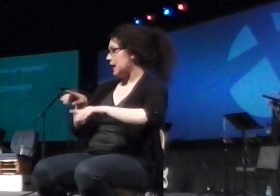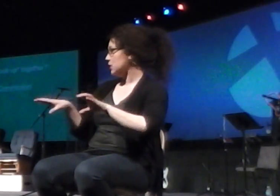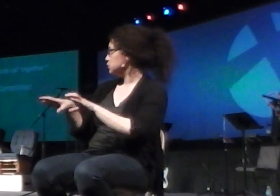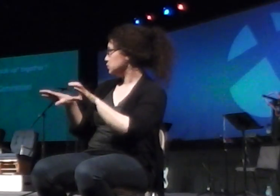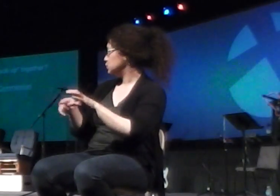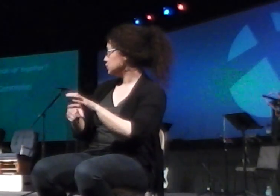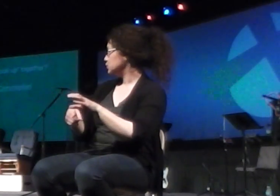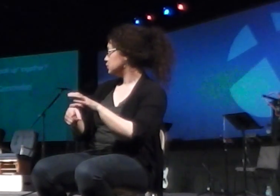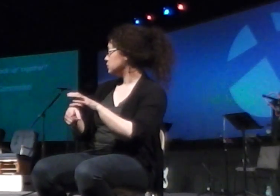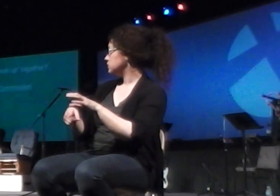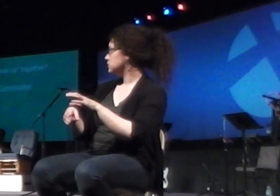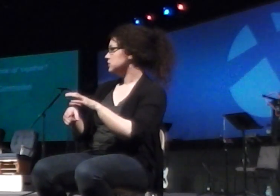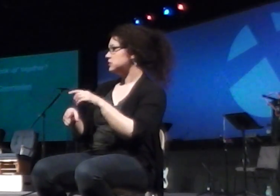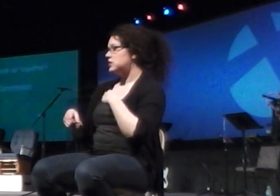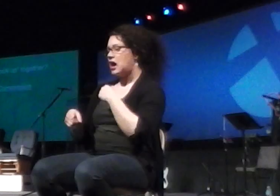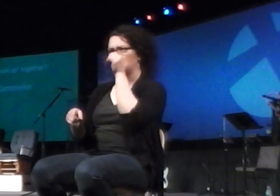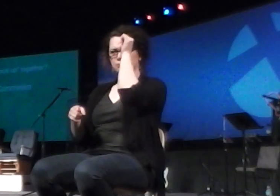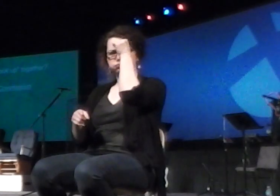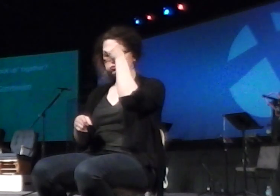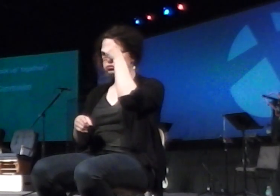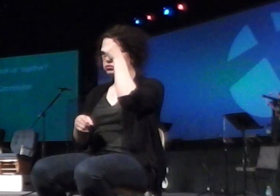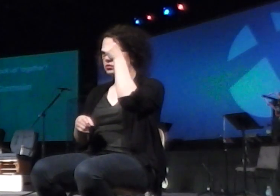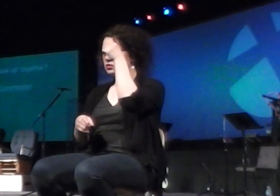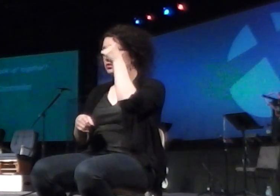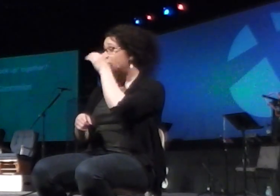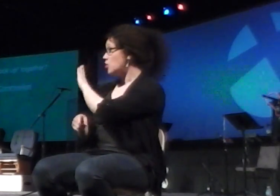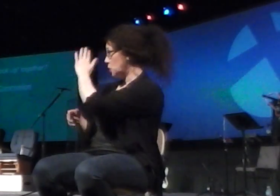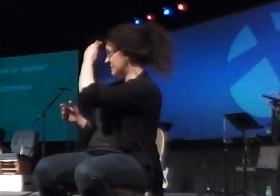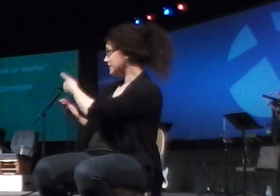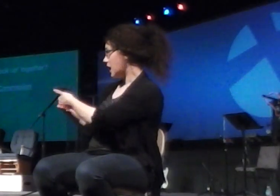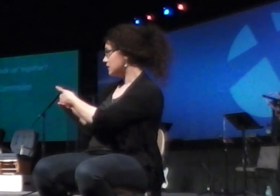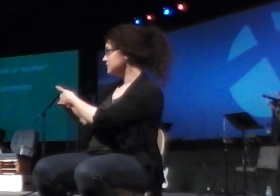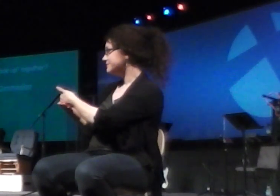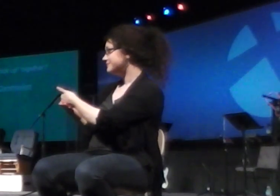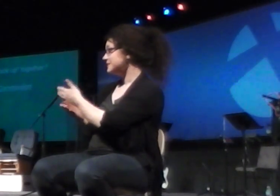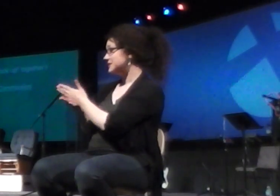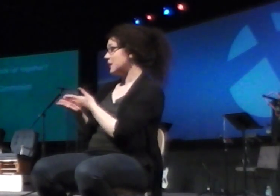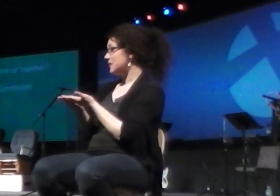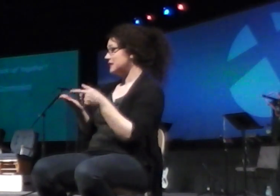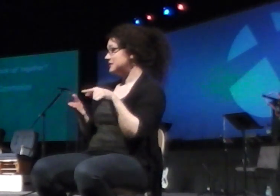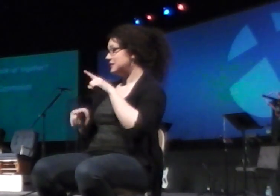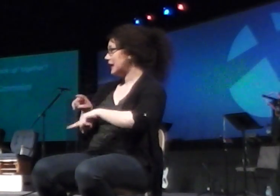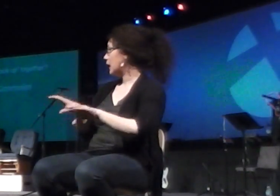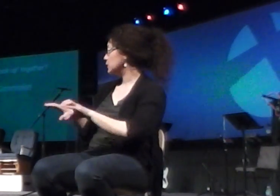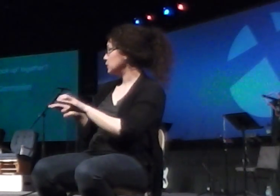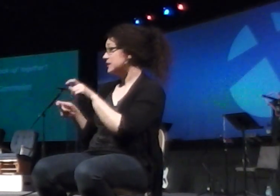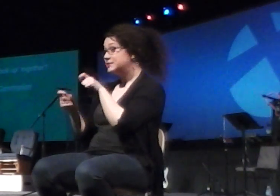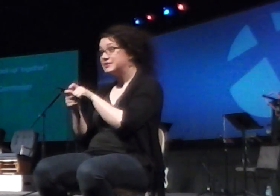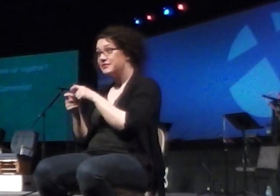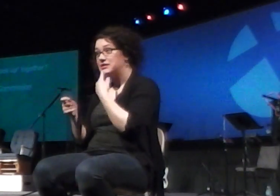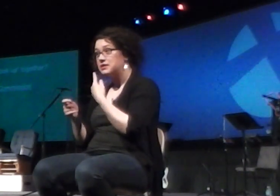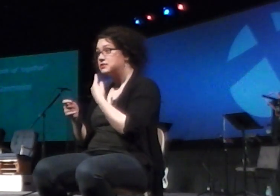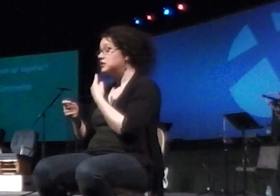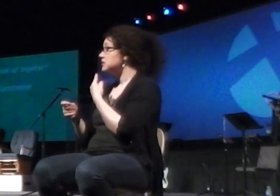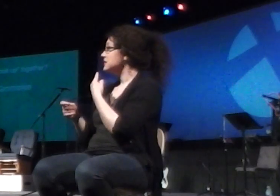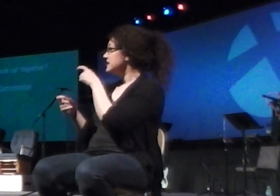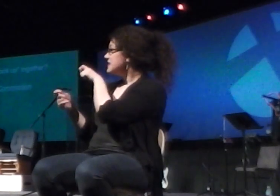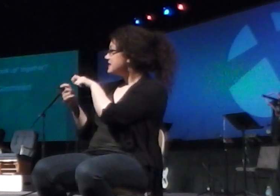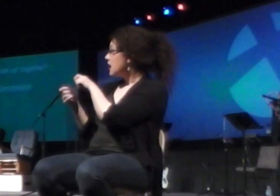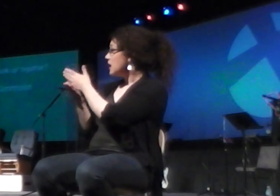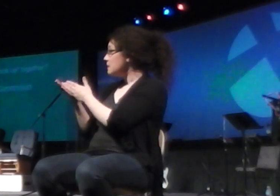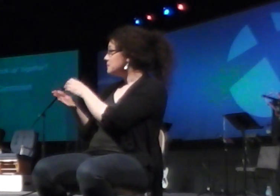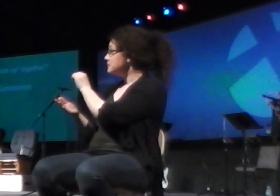do. Never forget him talking to Carrie and I. There's some things your son is not going to be able to do. And specifically, I remember him saying he won't be able to play certain